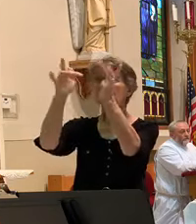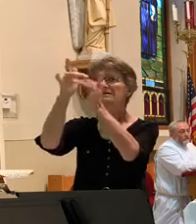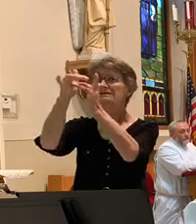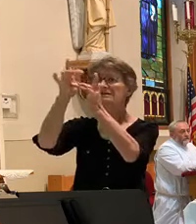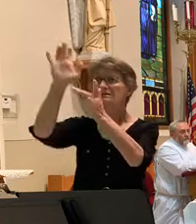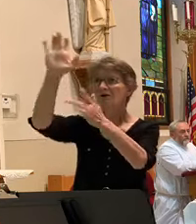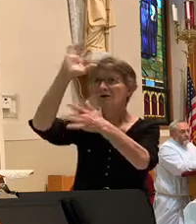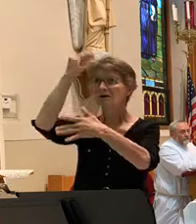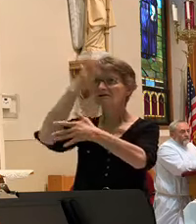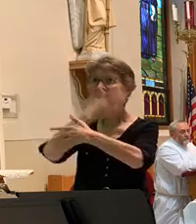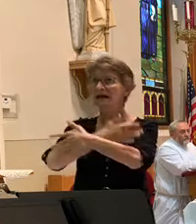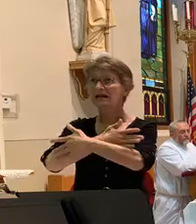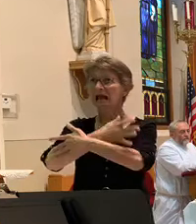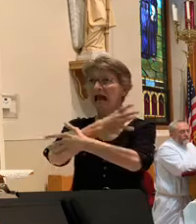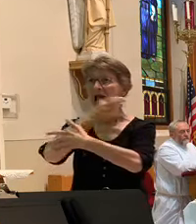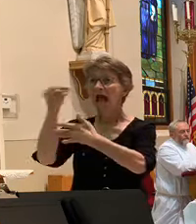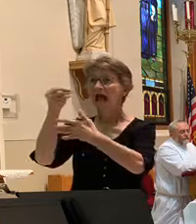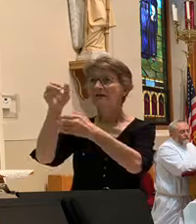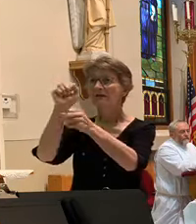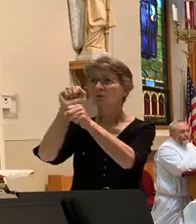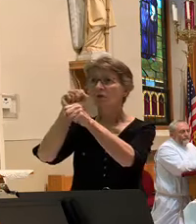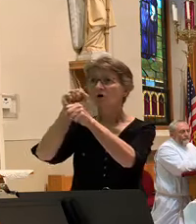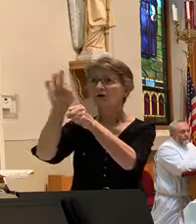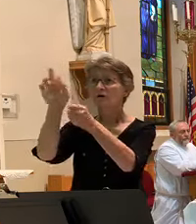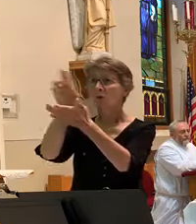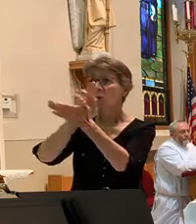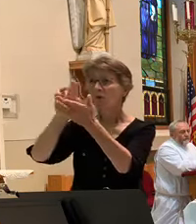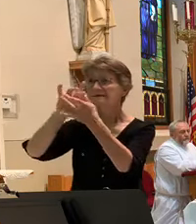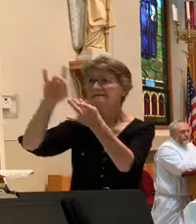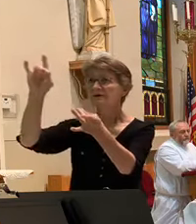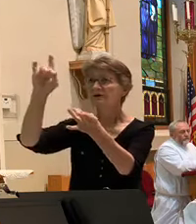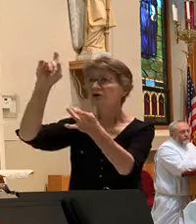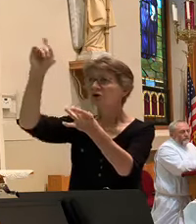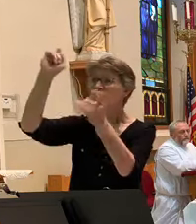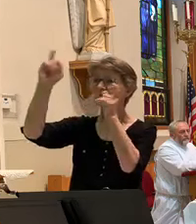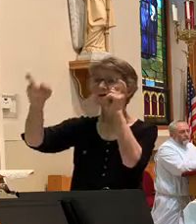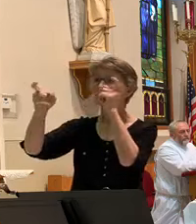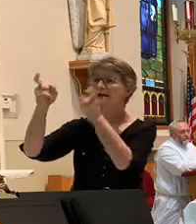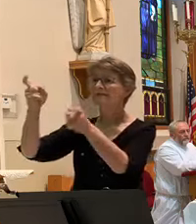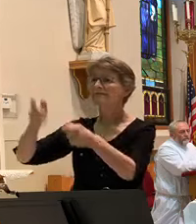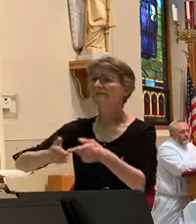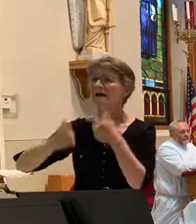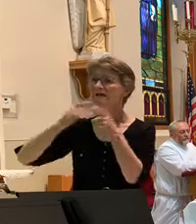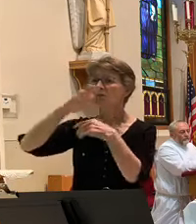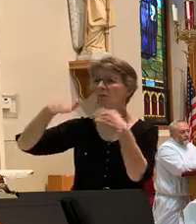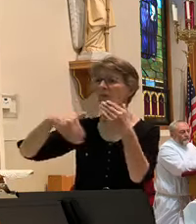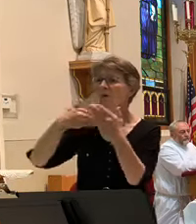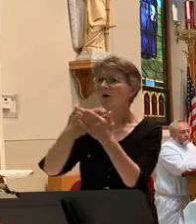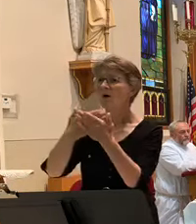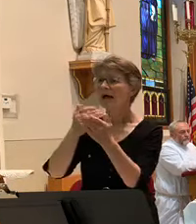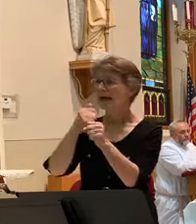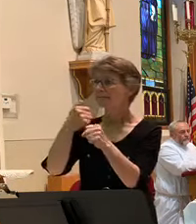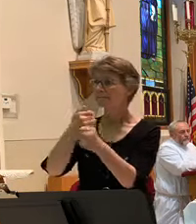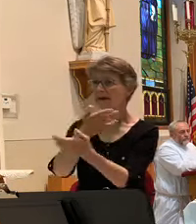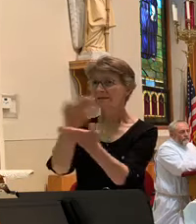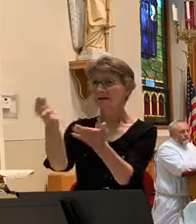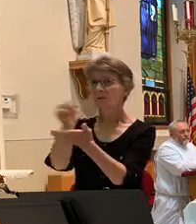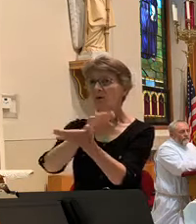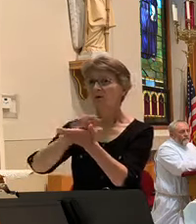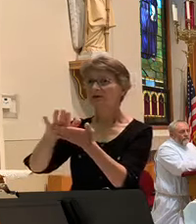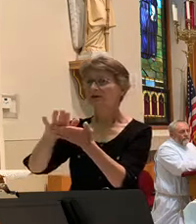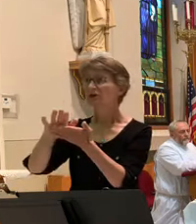Jesus Christ, by the power and working of the Holy Spirit, you give life to all things and make them holy. And you never cease